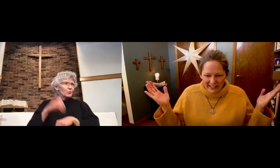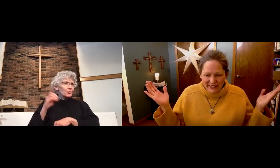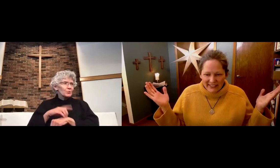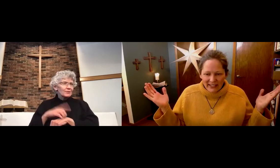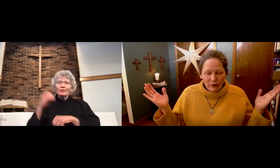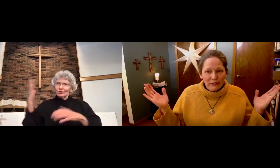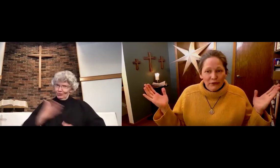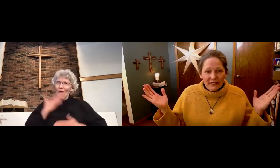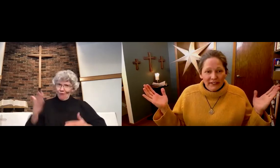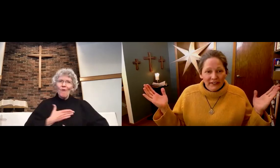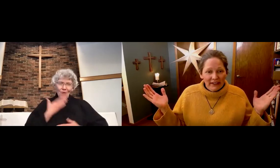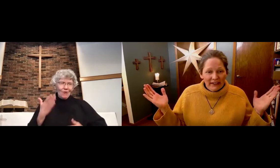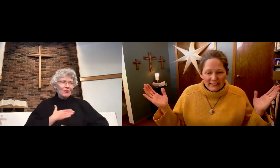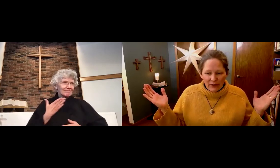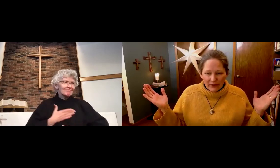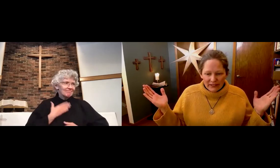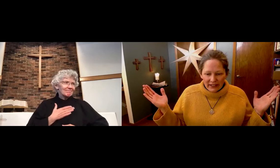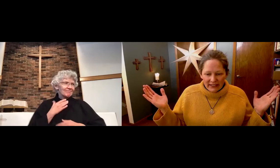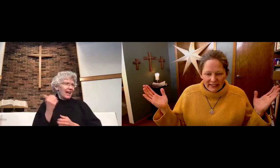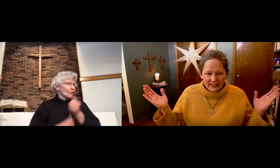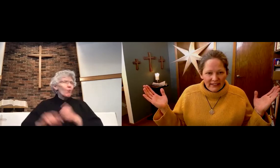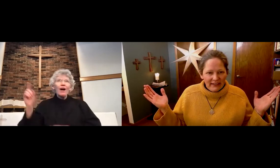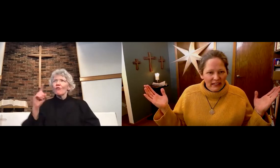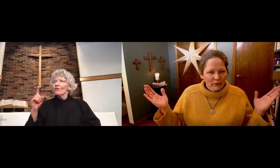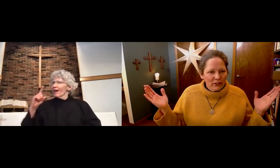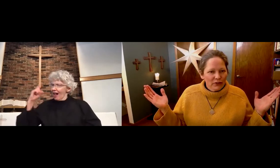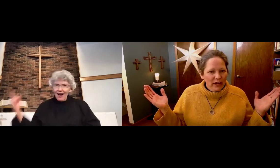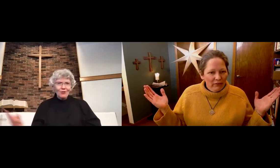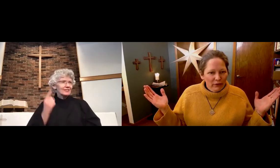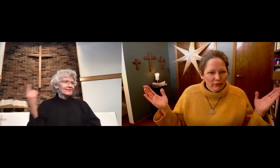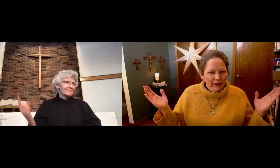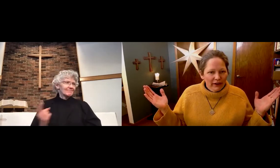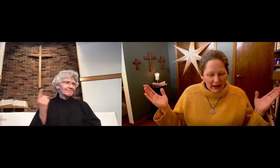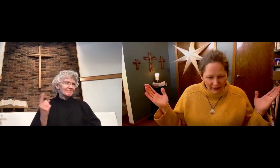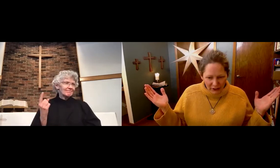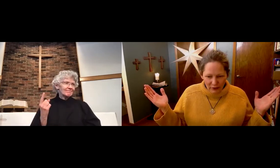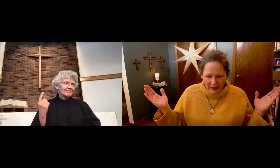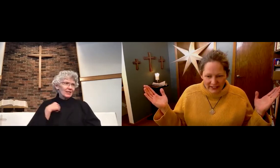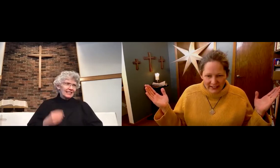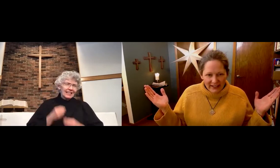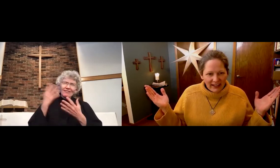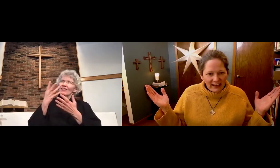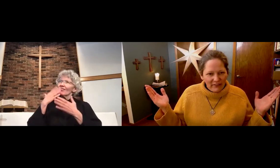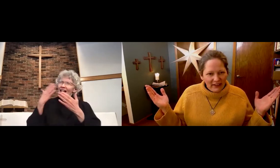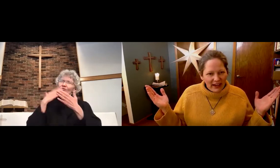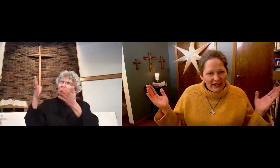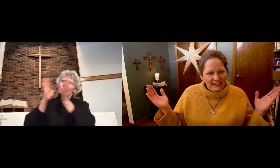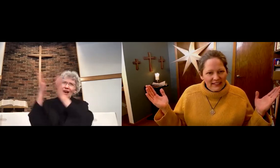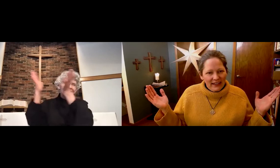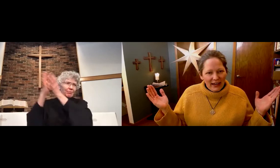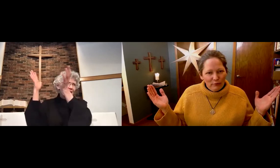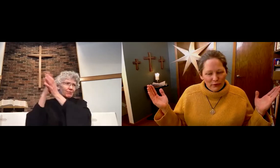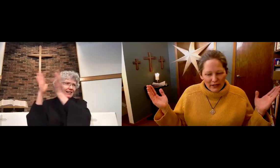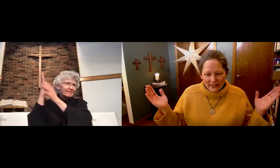It is our duty and our delight that we should everywhere and always give